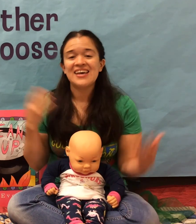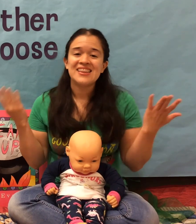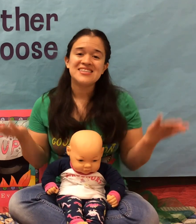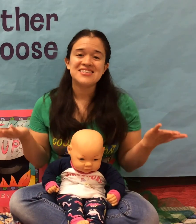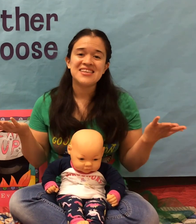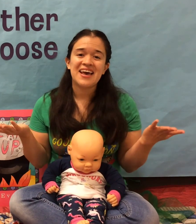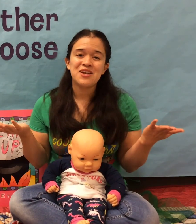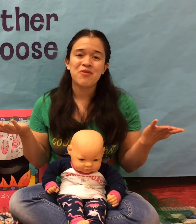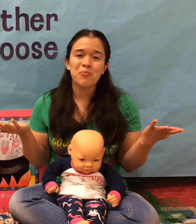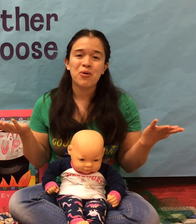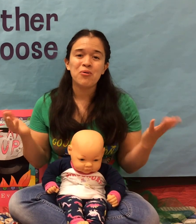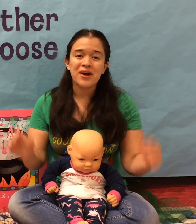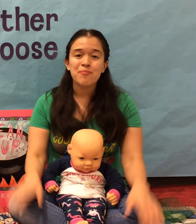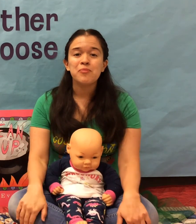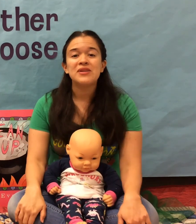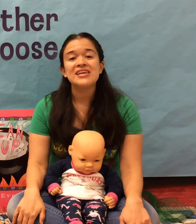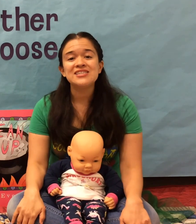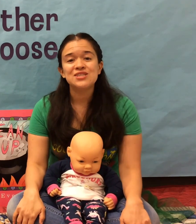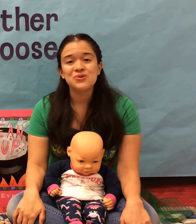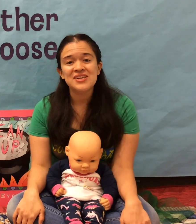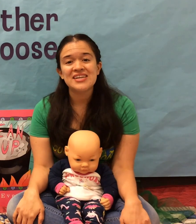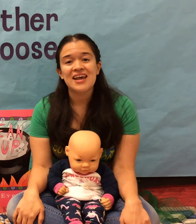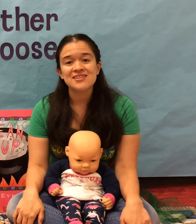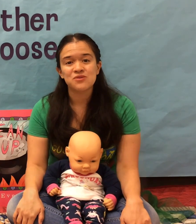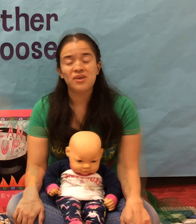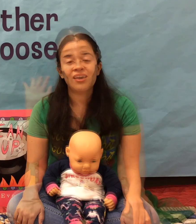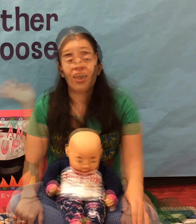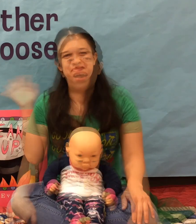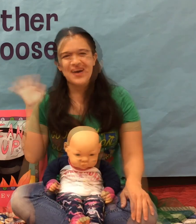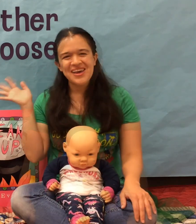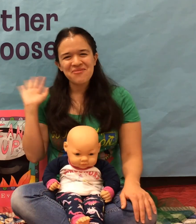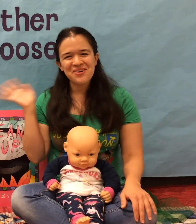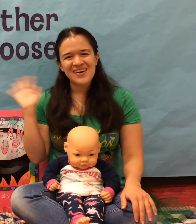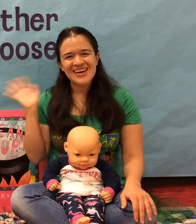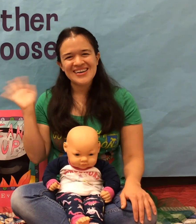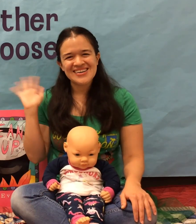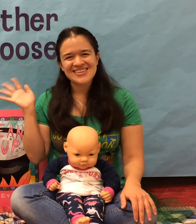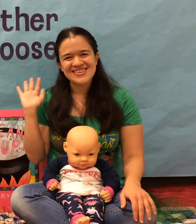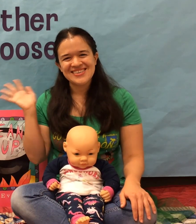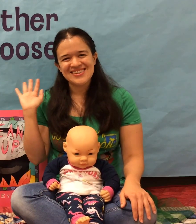This is the end of our program, but please tune in next week. Bye, everyone.